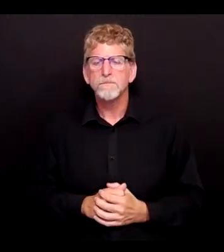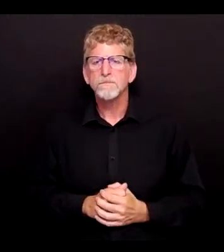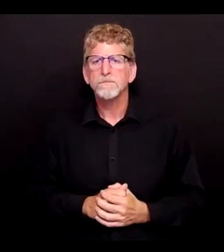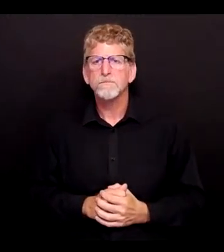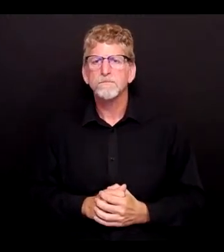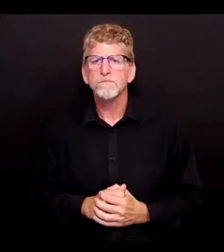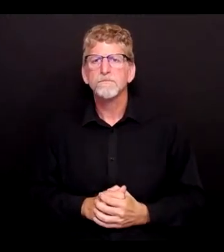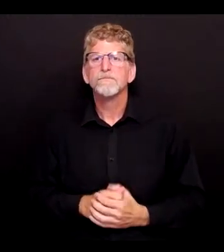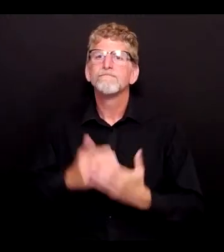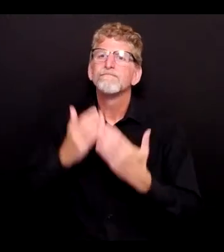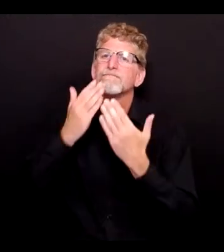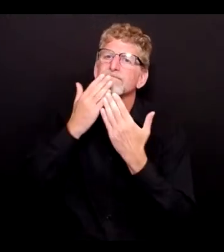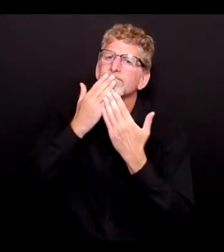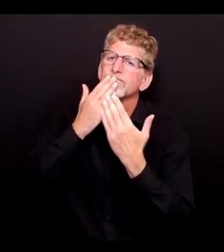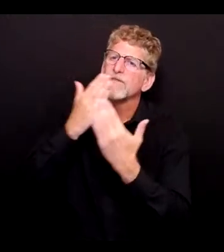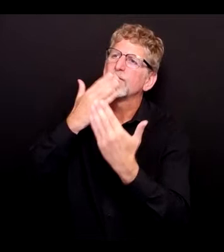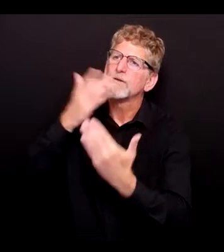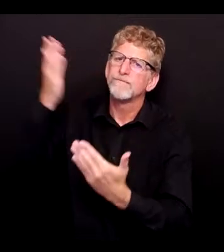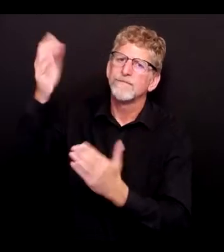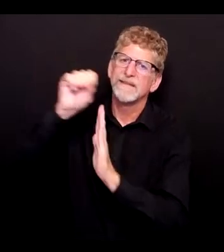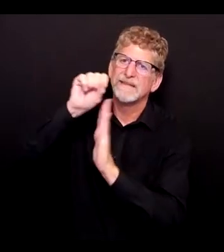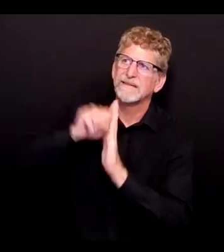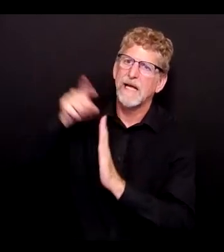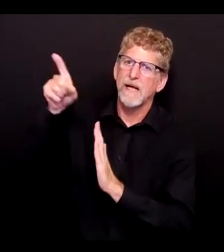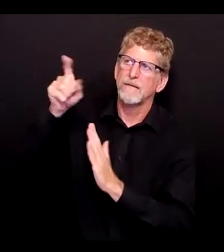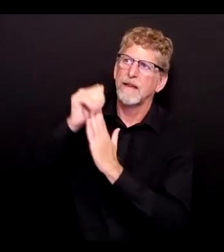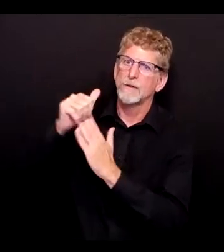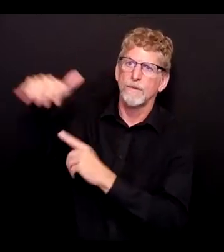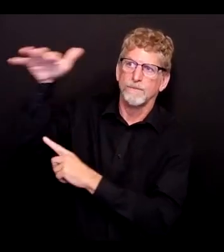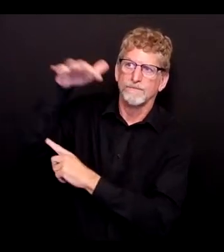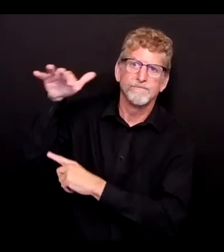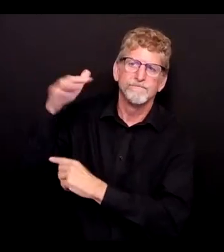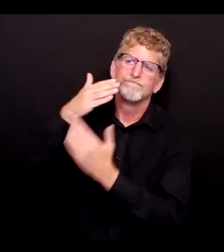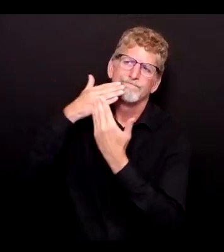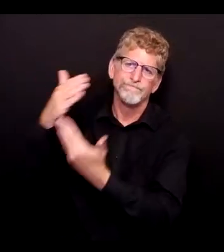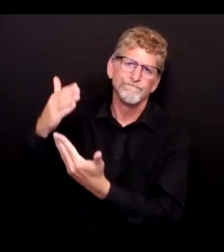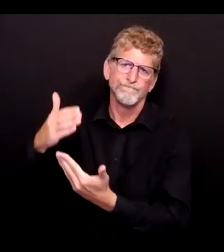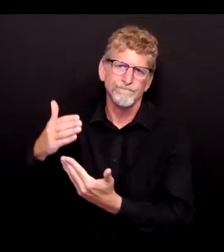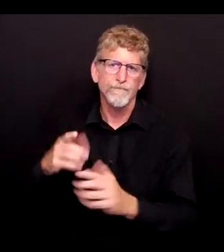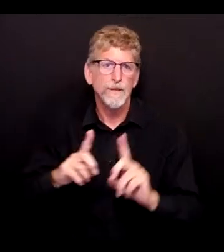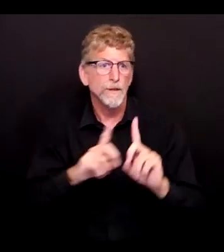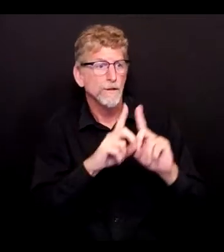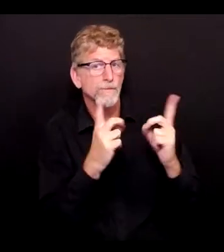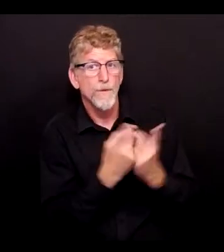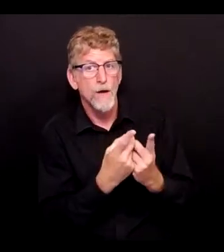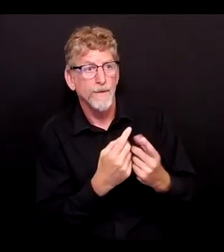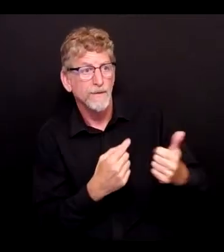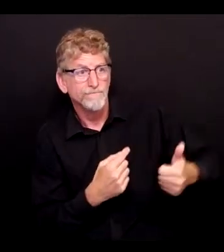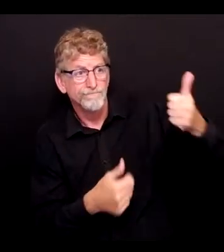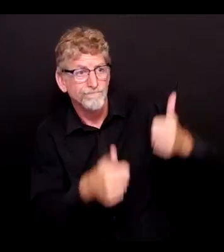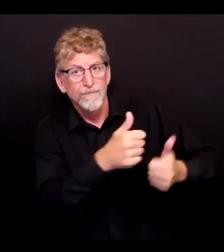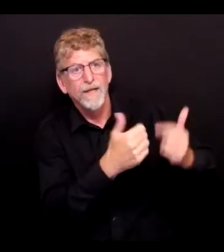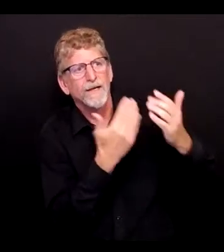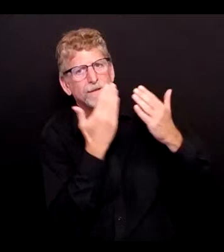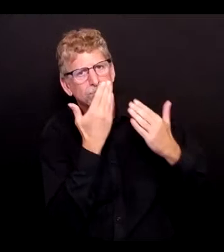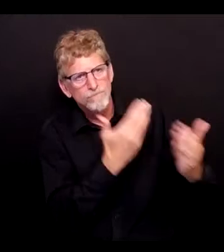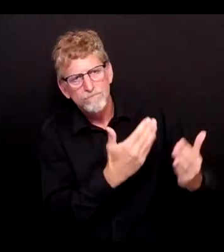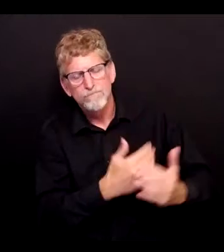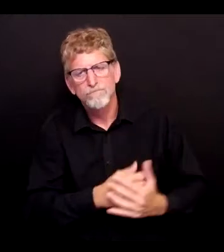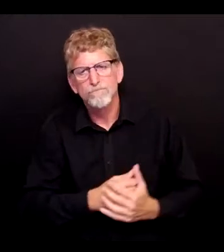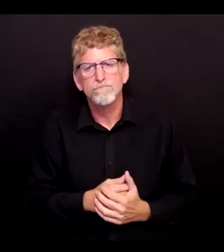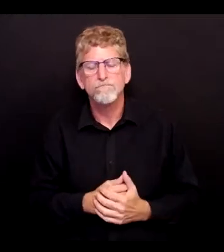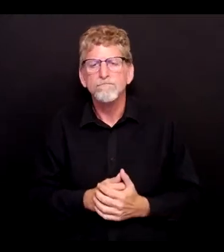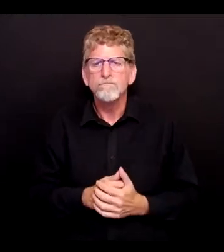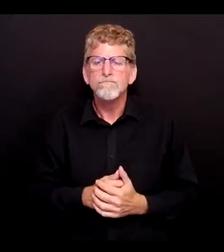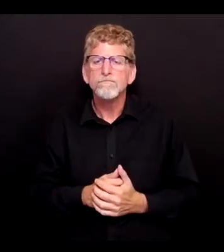state leaders, state officials, and health departments, their contribution. As we speak now, I came from Abu Bakr Islamic